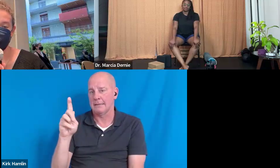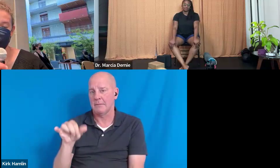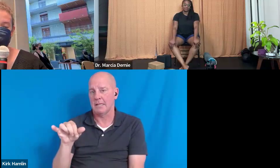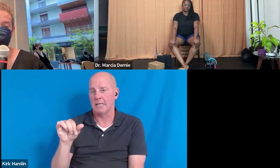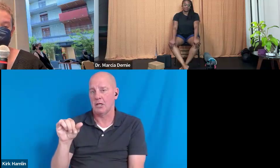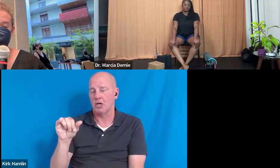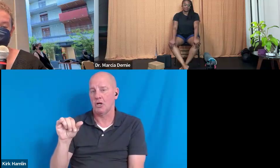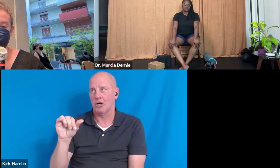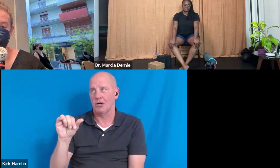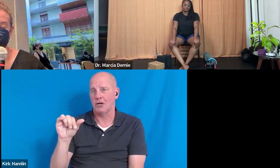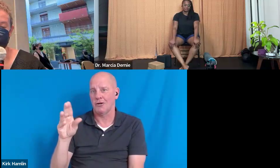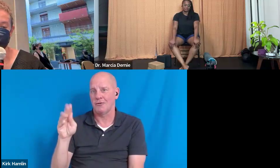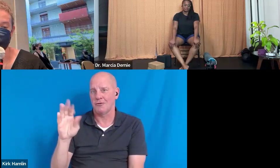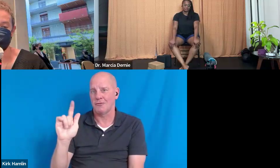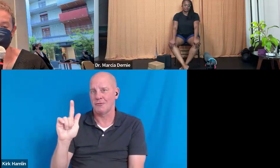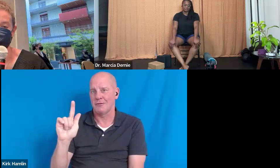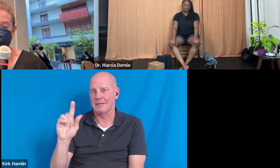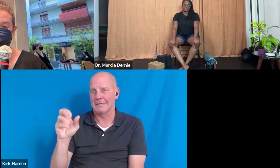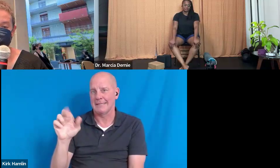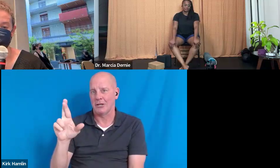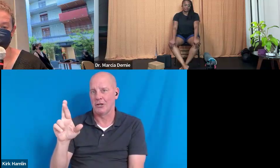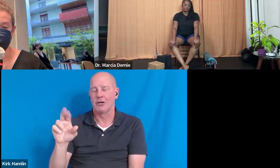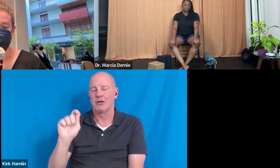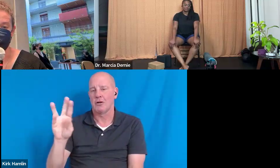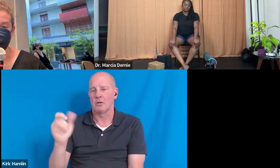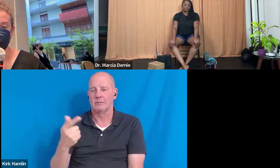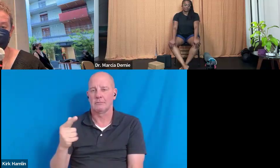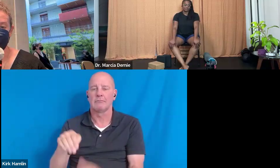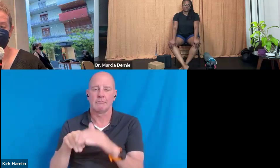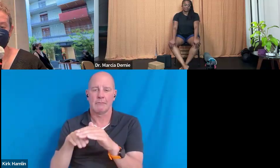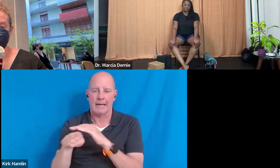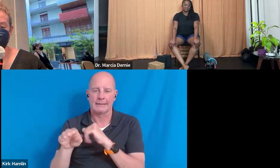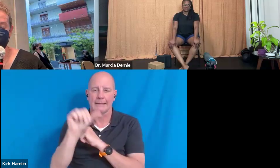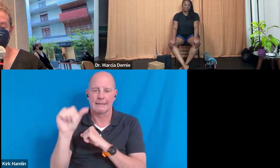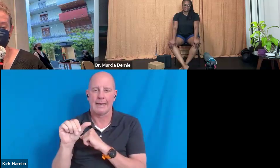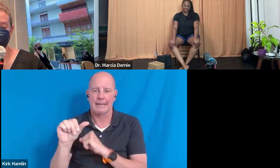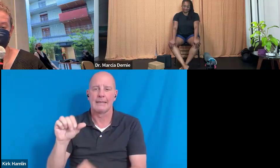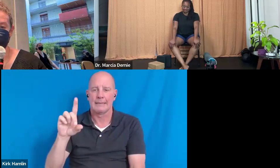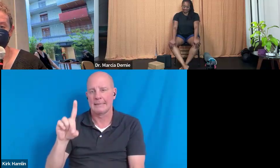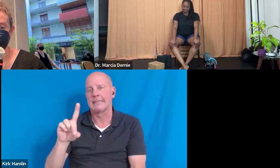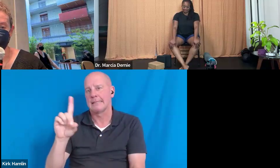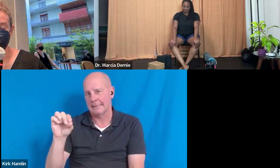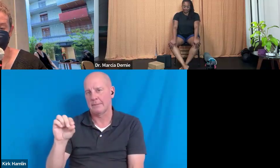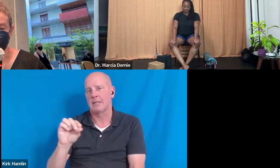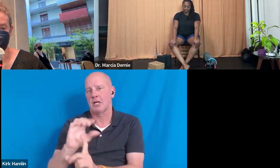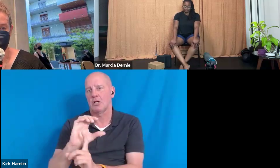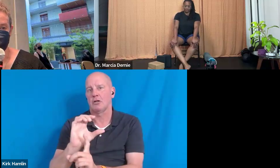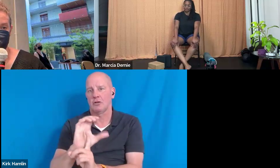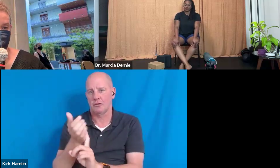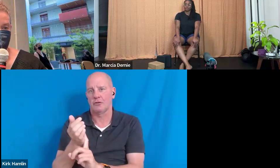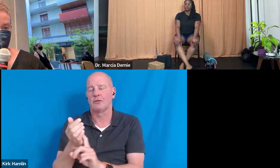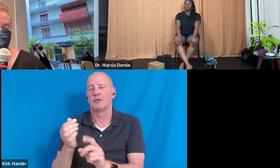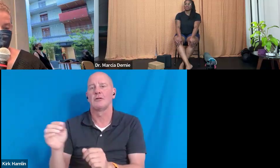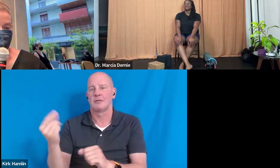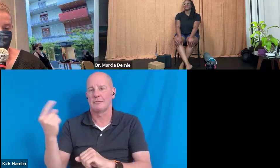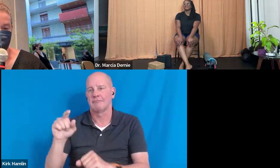access@disabilityculturalcenter.org, or you can send me a direct message through chat. So very excited to be ending the